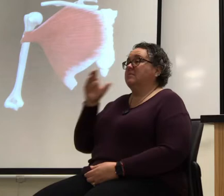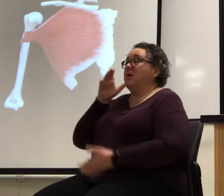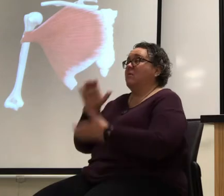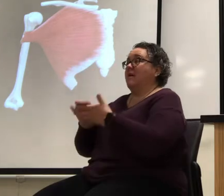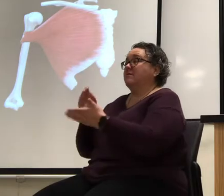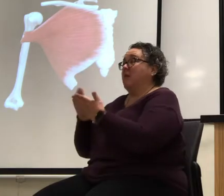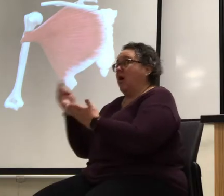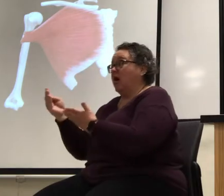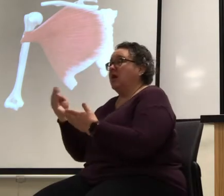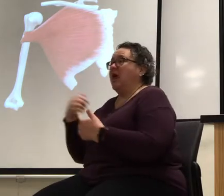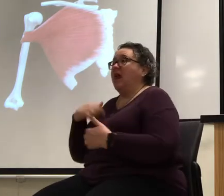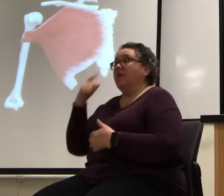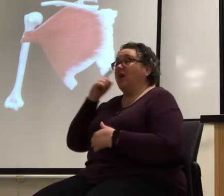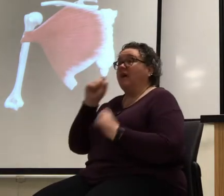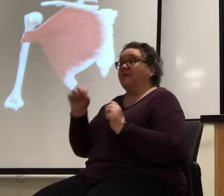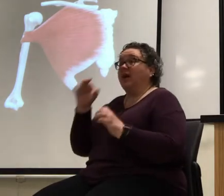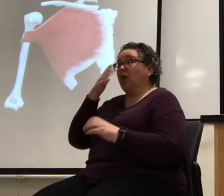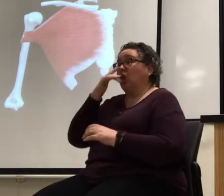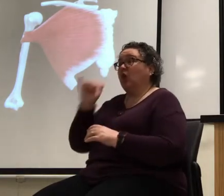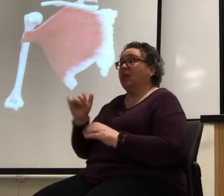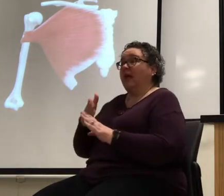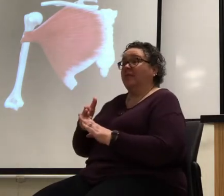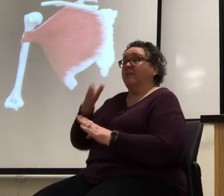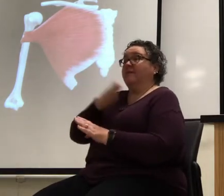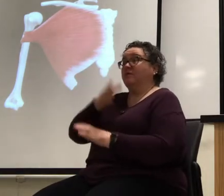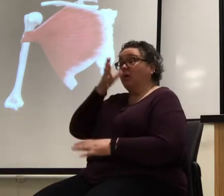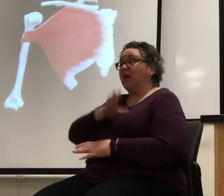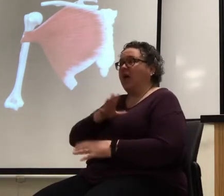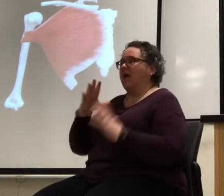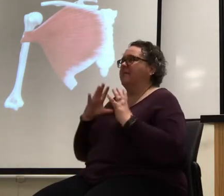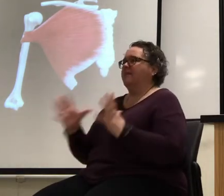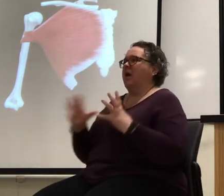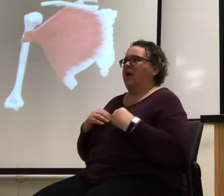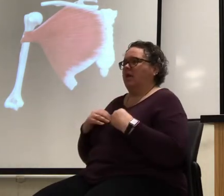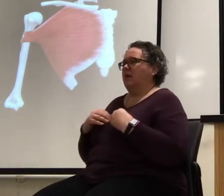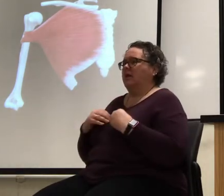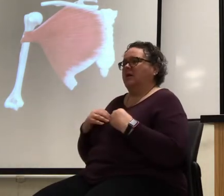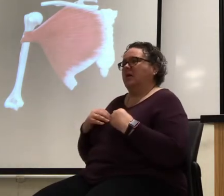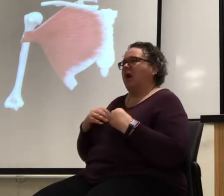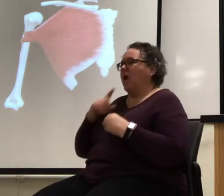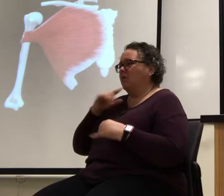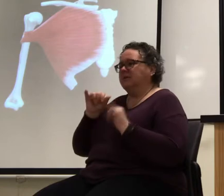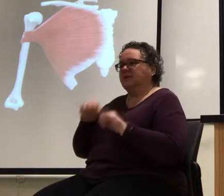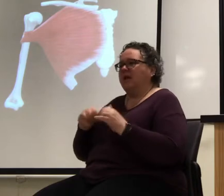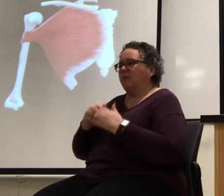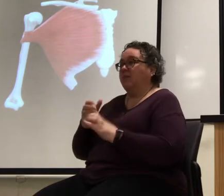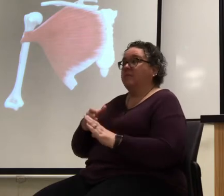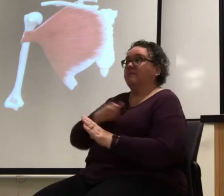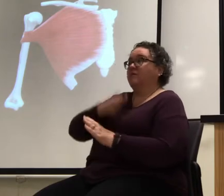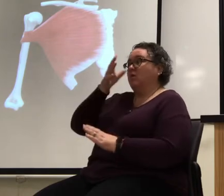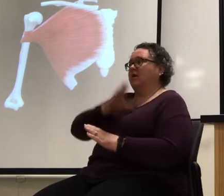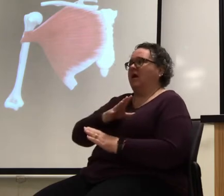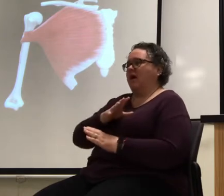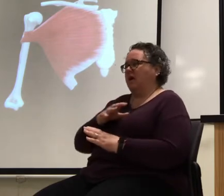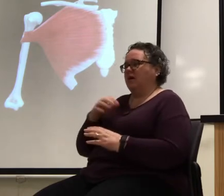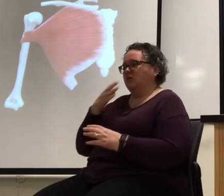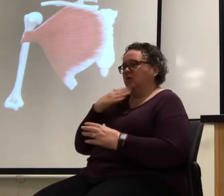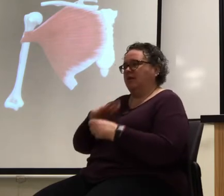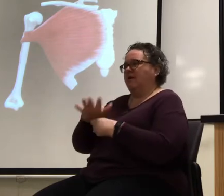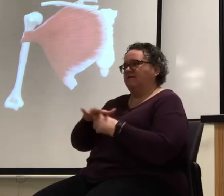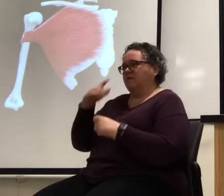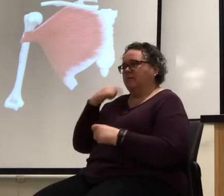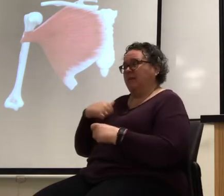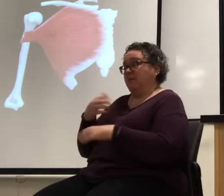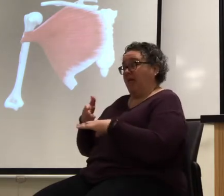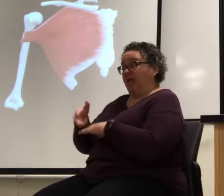if I could just look like the before guy, I'm fine. I just get to the before guy. That's good enough for me. I have to look like the